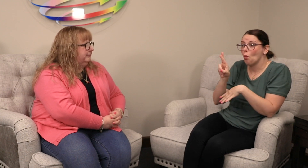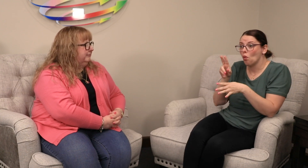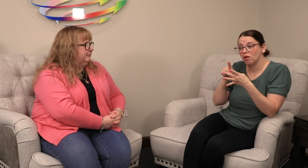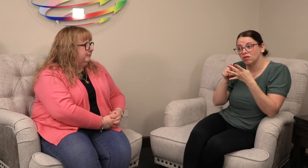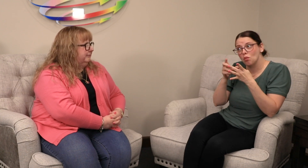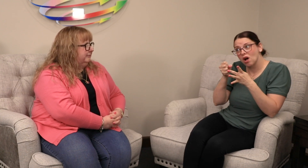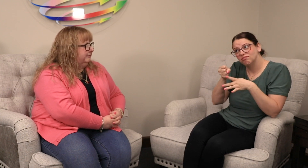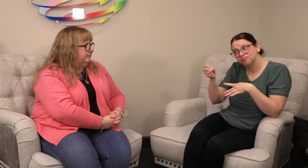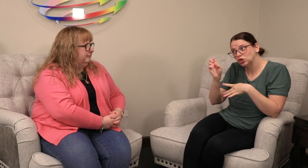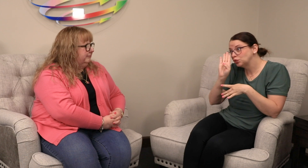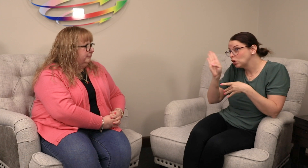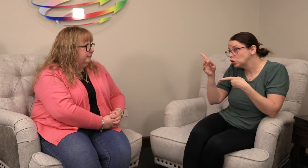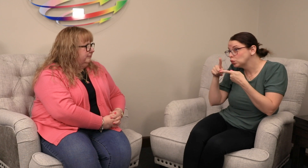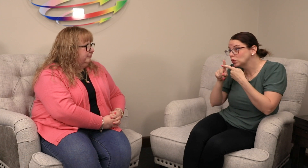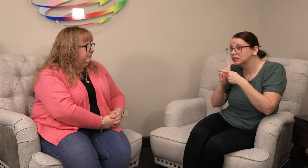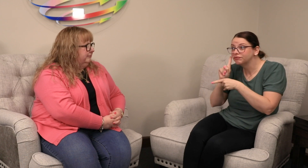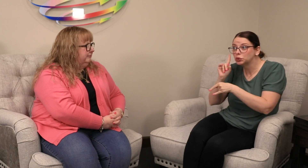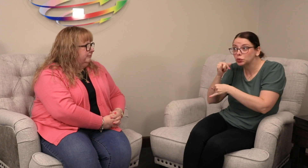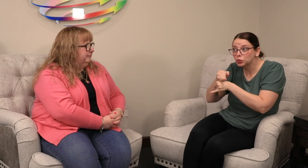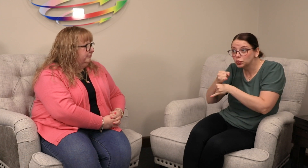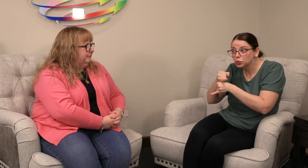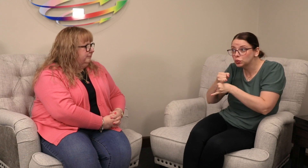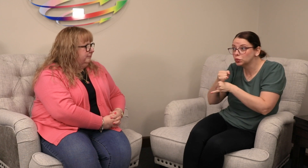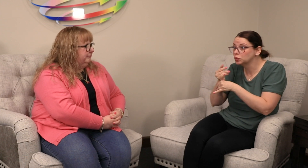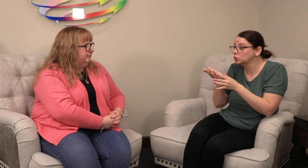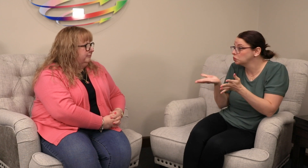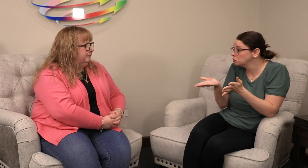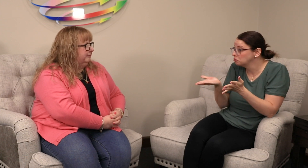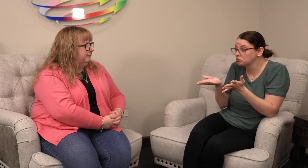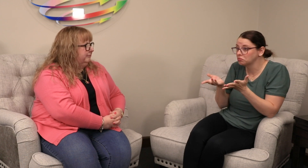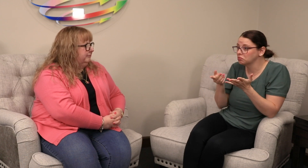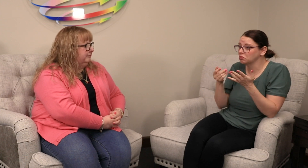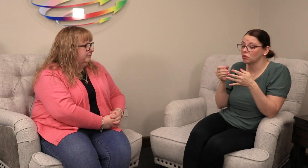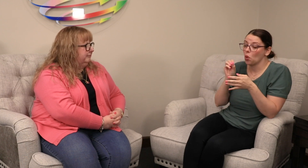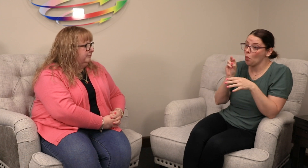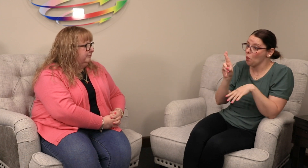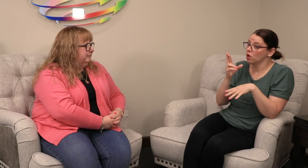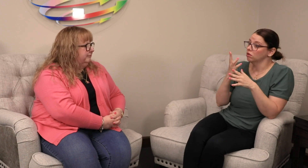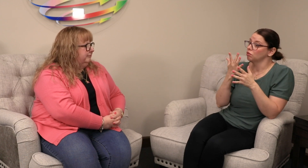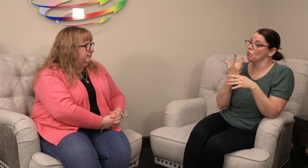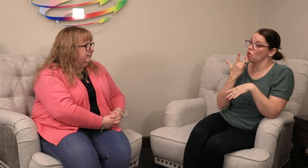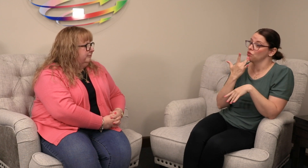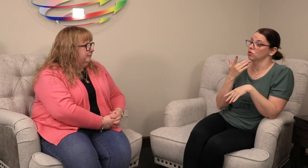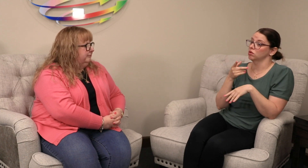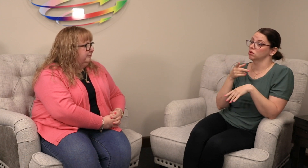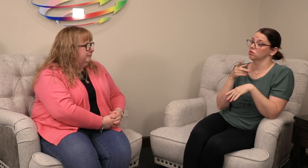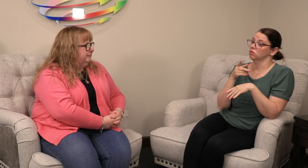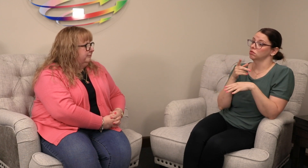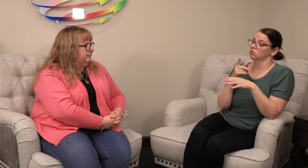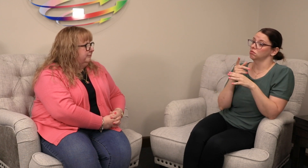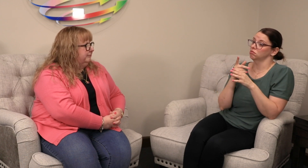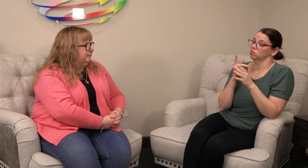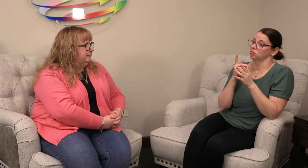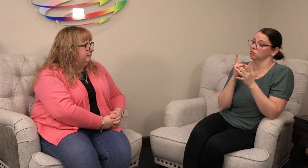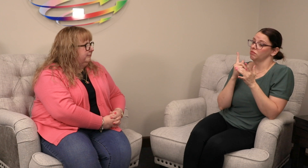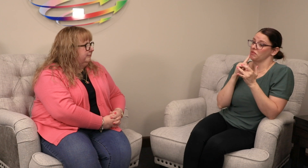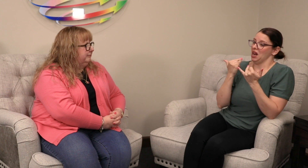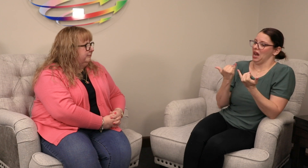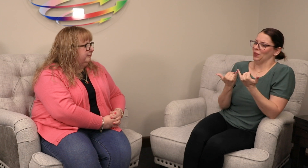like, assisted language, and then you could put them in a, mainstream school. I mean, or a residential school. There's so many